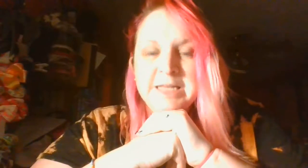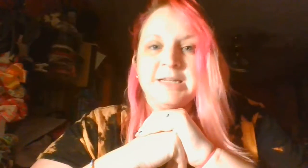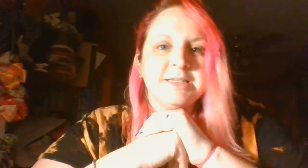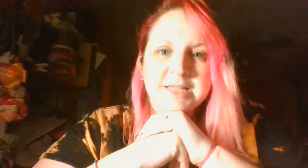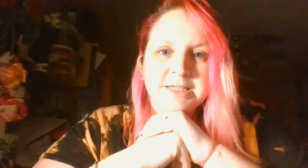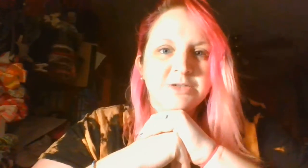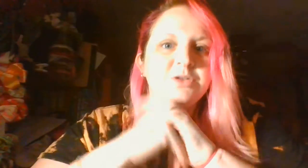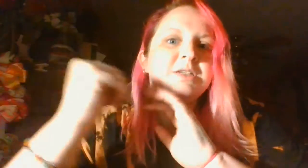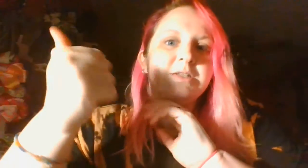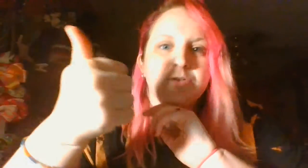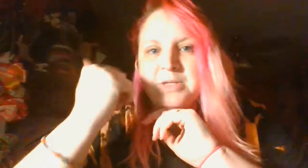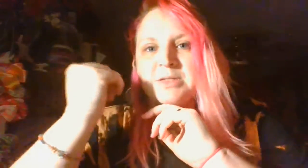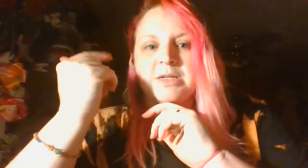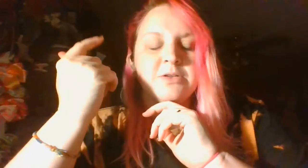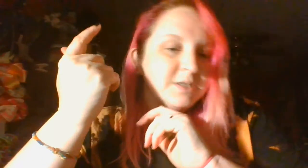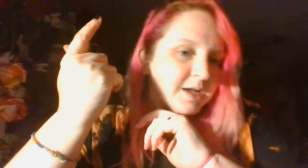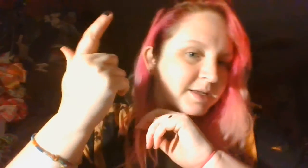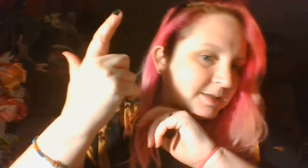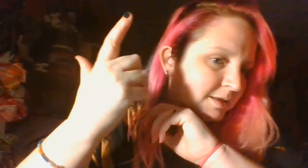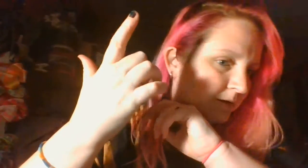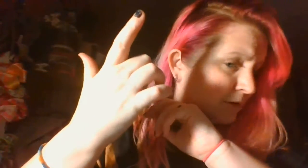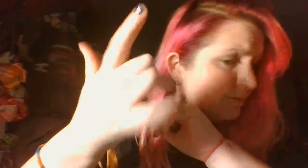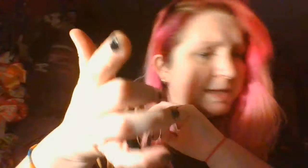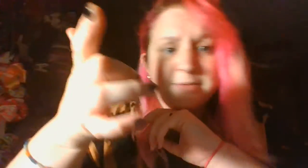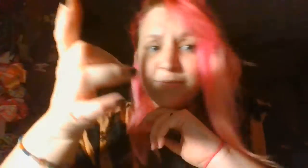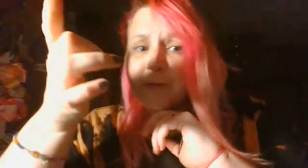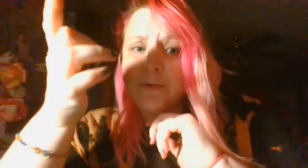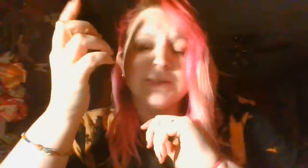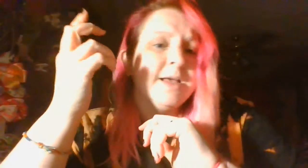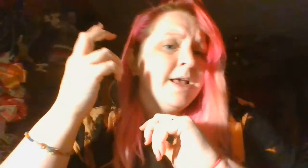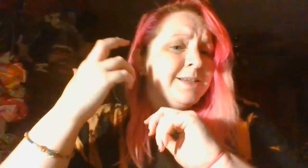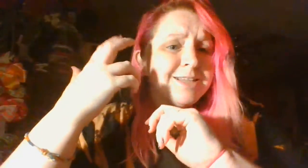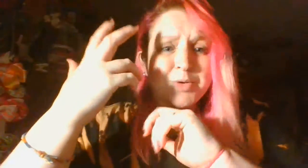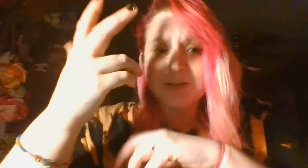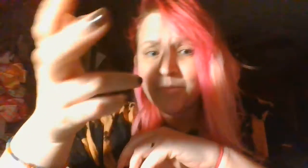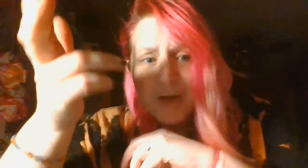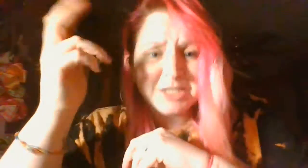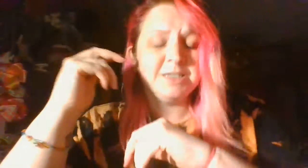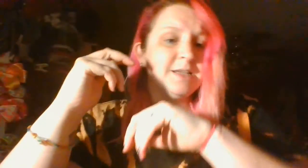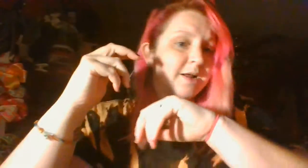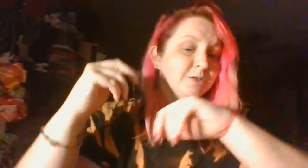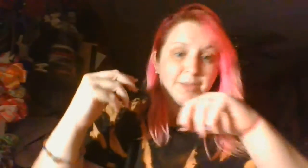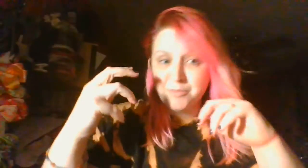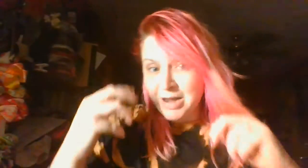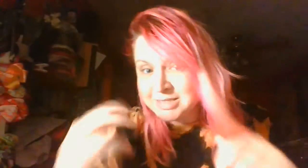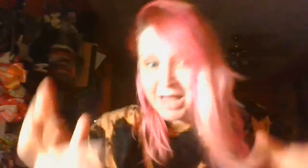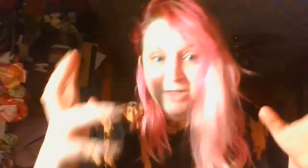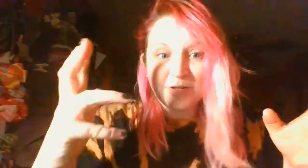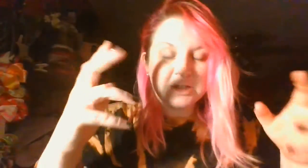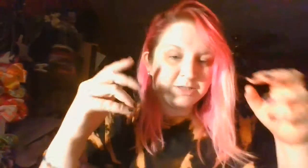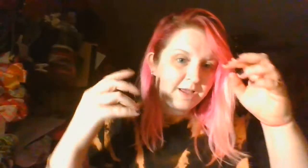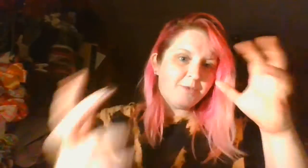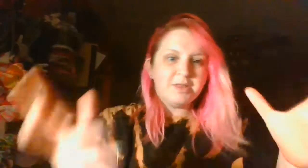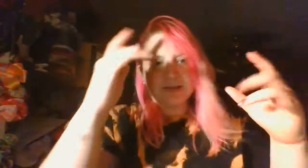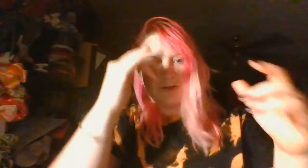to discuss. So you discuss their music, you discuss their being in films. Some are also fashion designers. Some have been on television. Some are this or